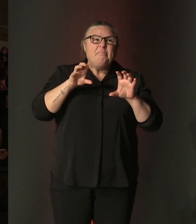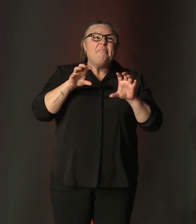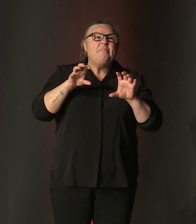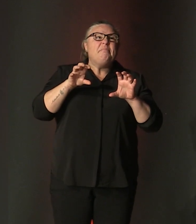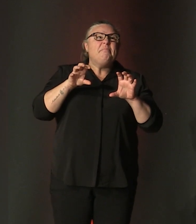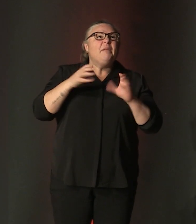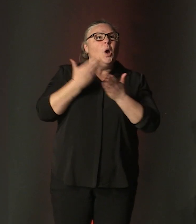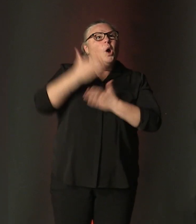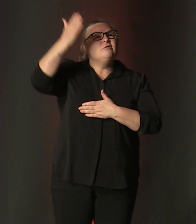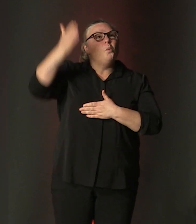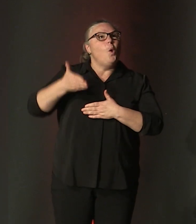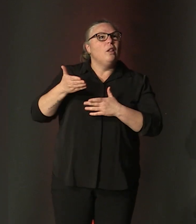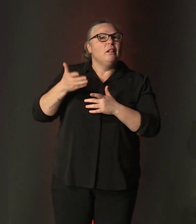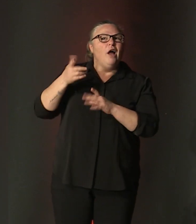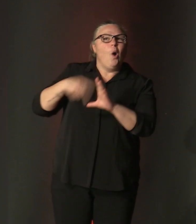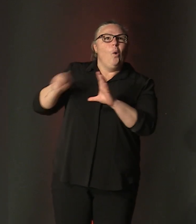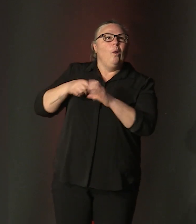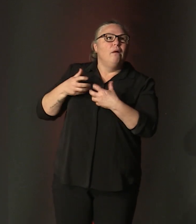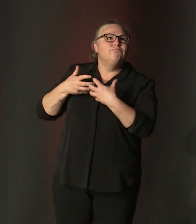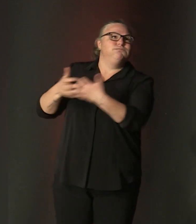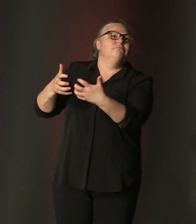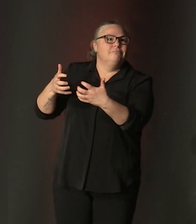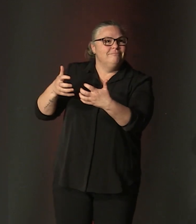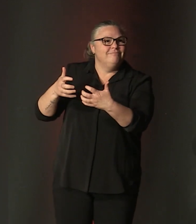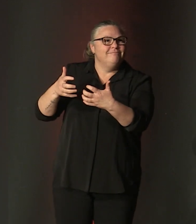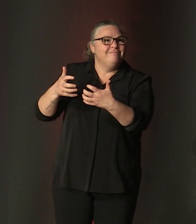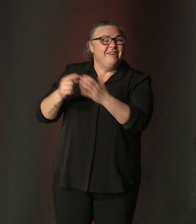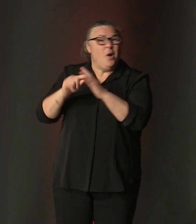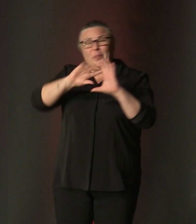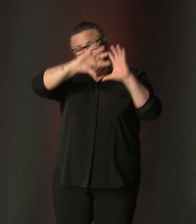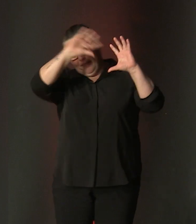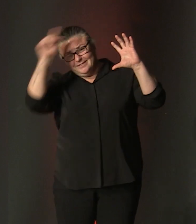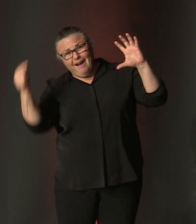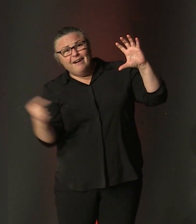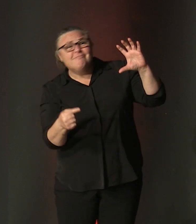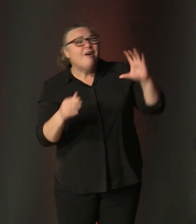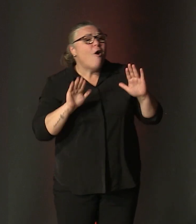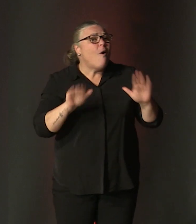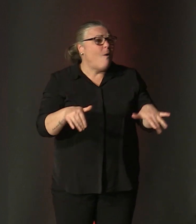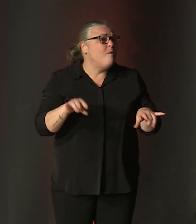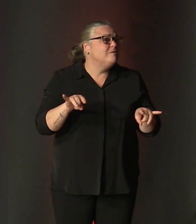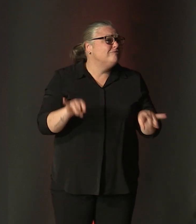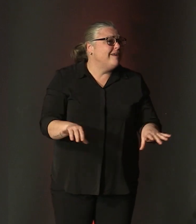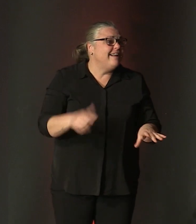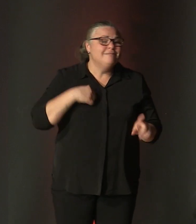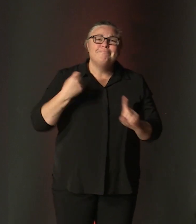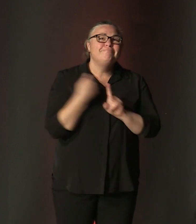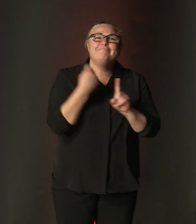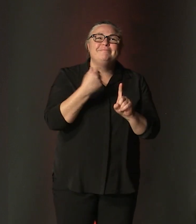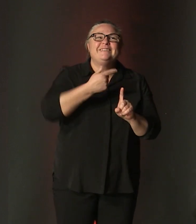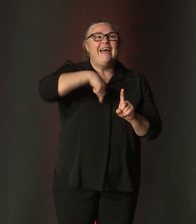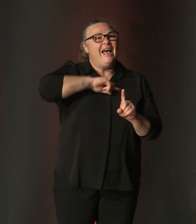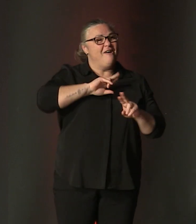pressed into gyprock, half a world away, that left a much deeper impression on our